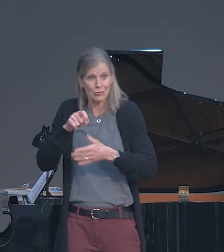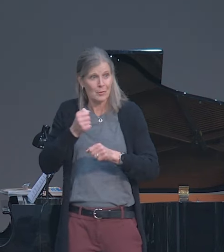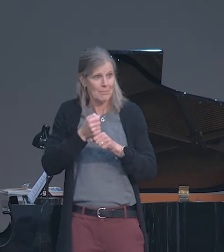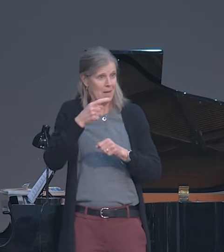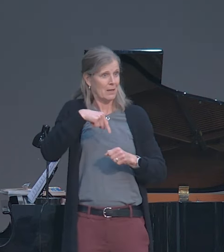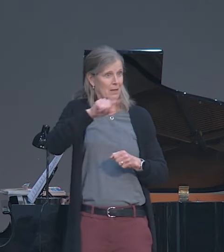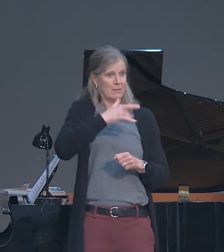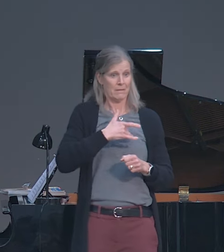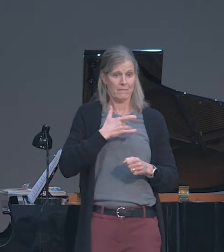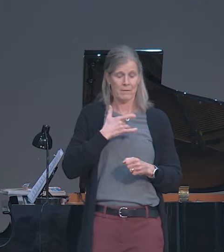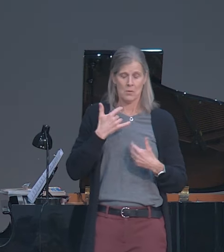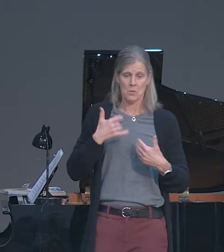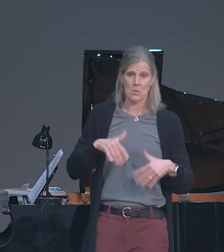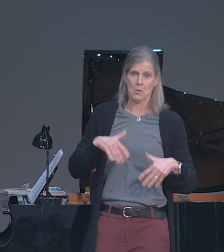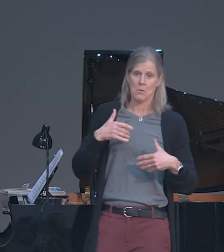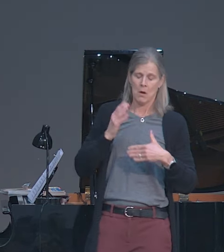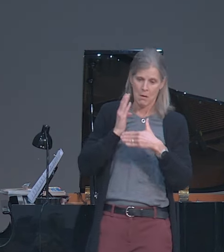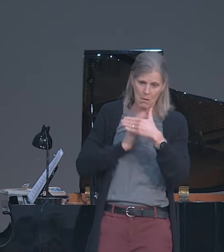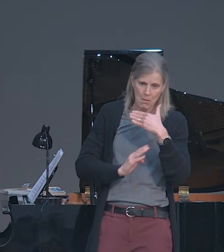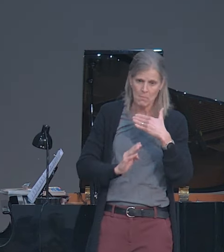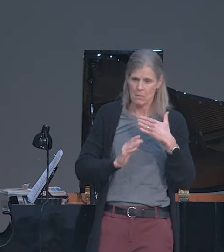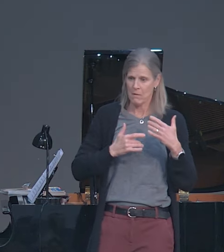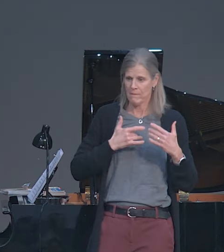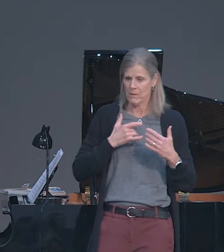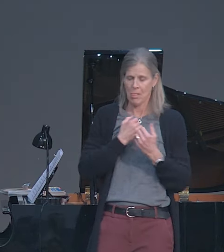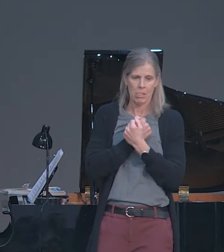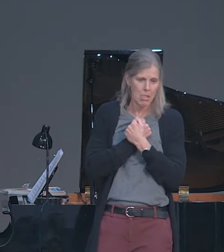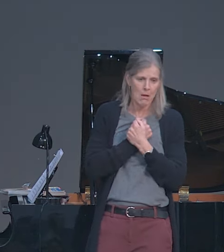feel loved and cared for.